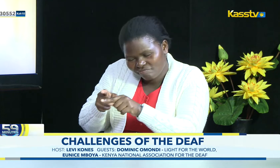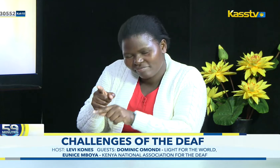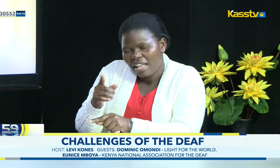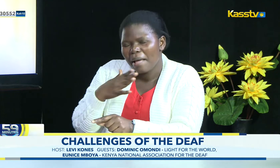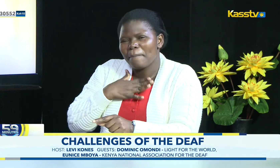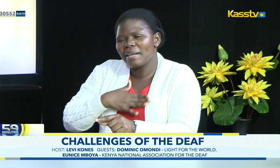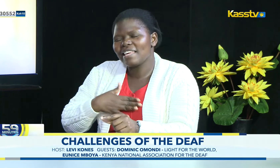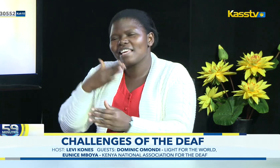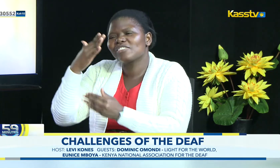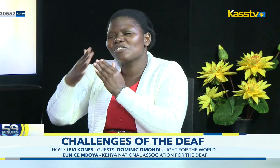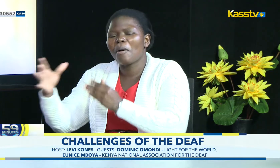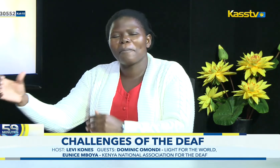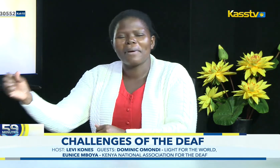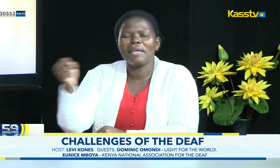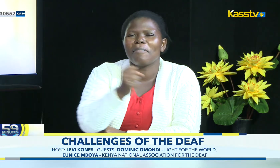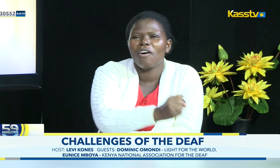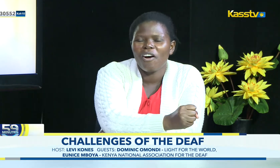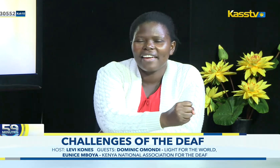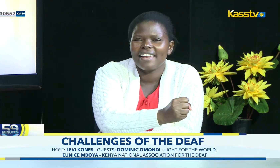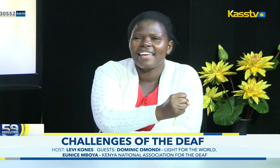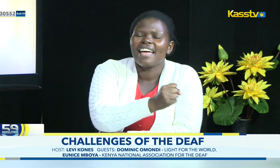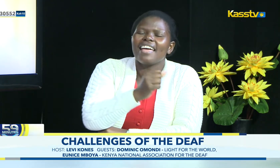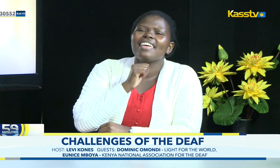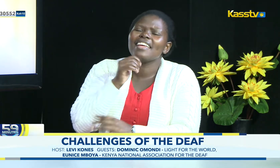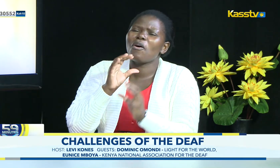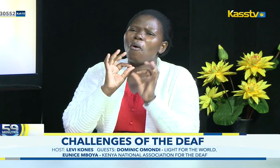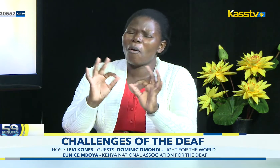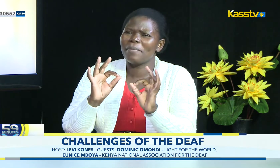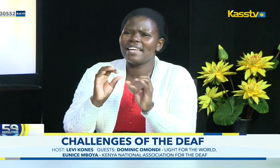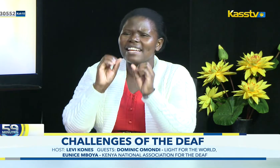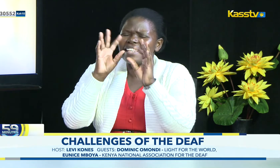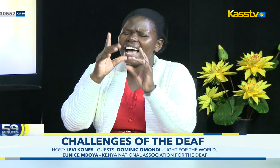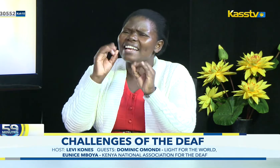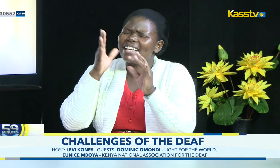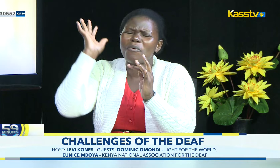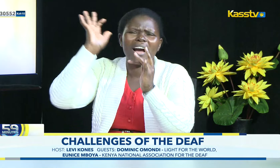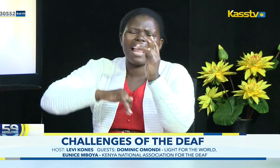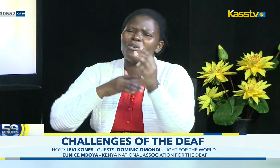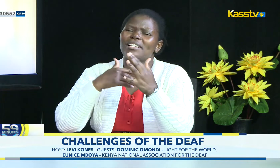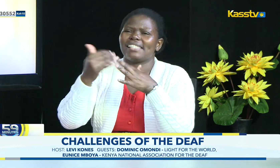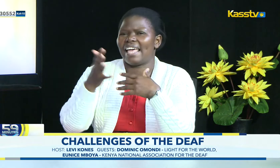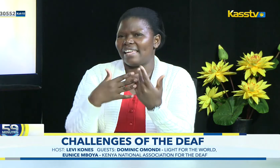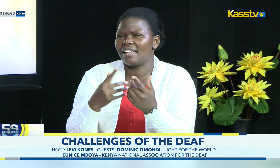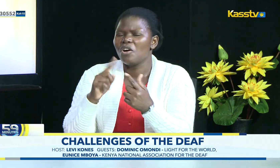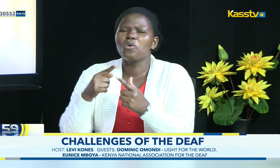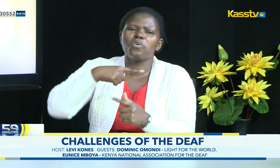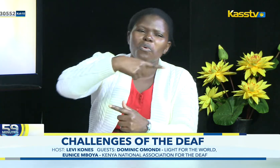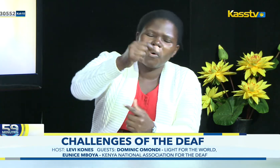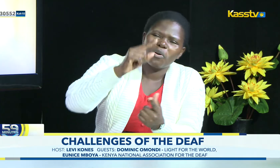within the hearing schools. Also, when they're deploying teachers to deaf schools, they should